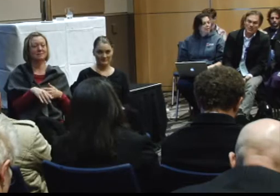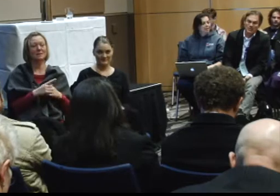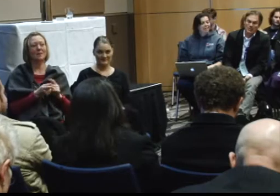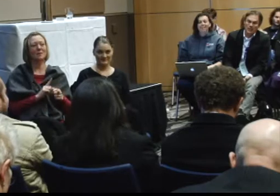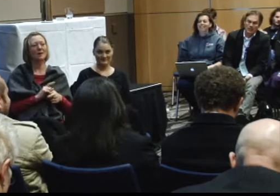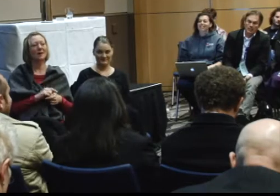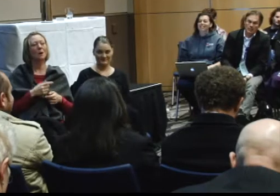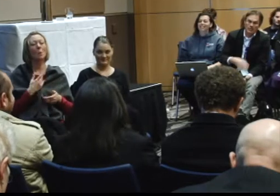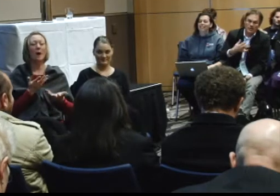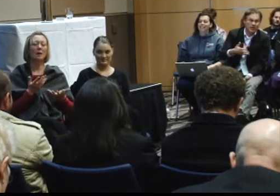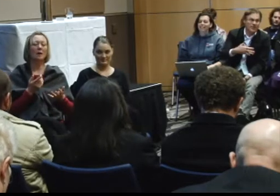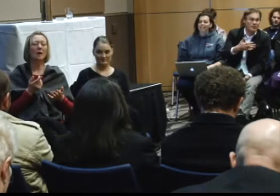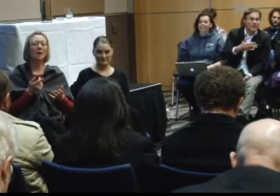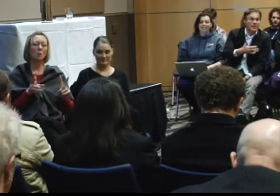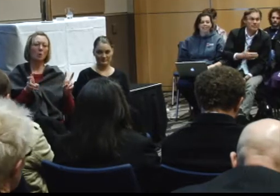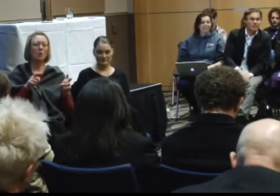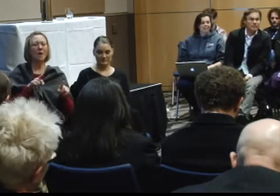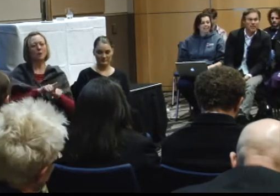Right.